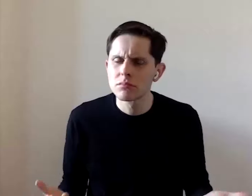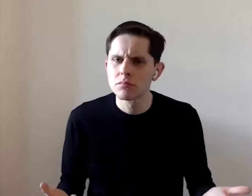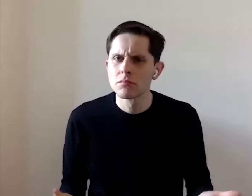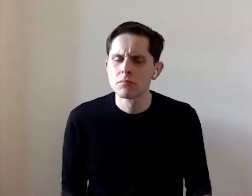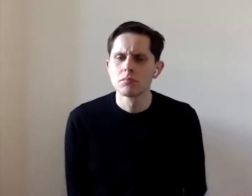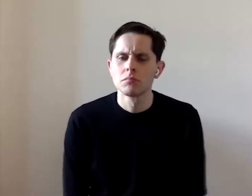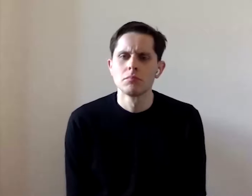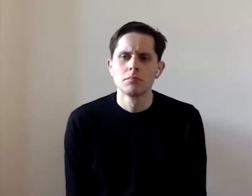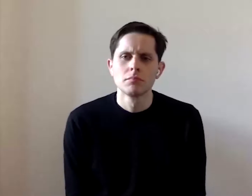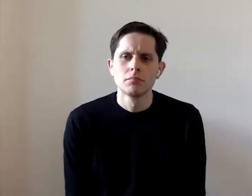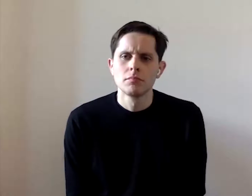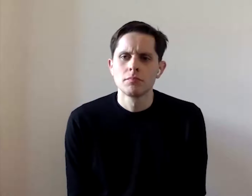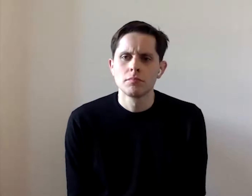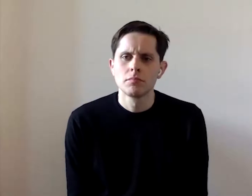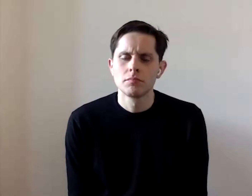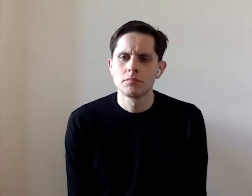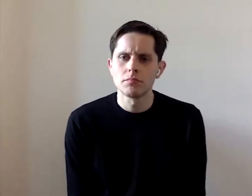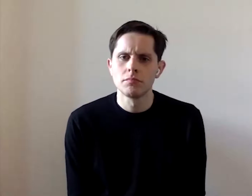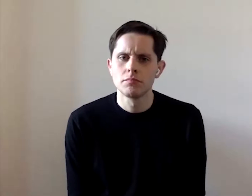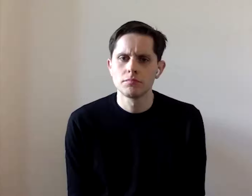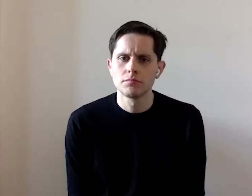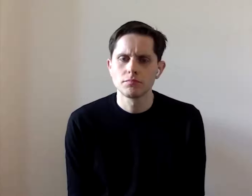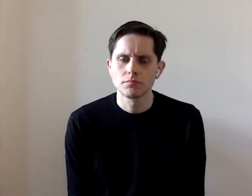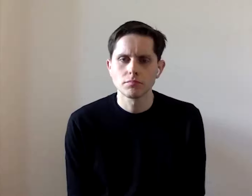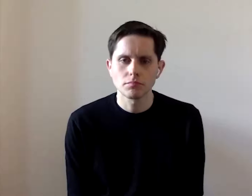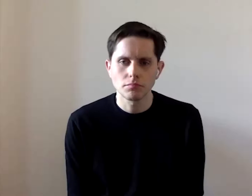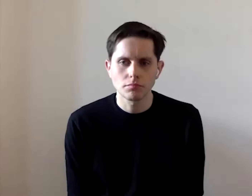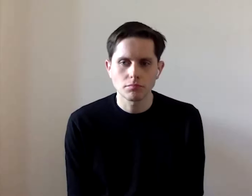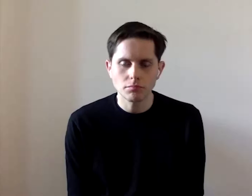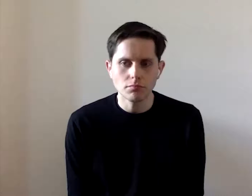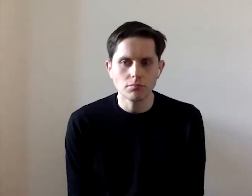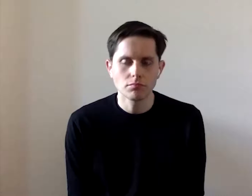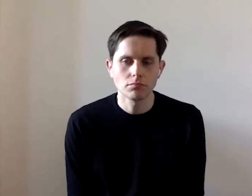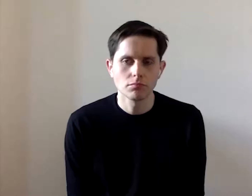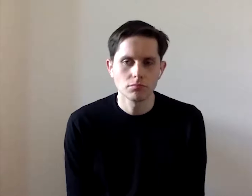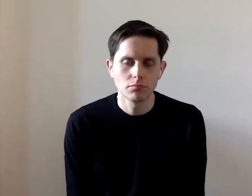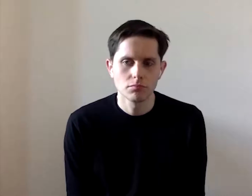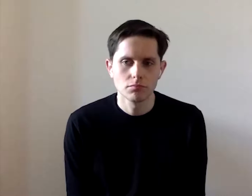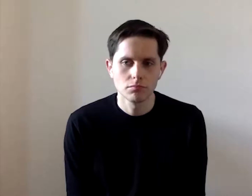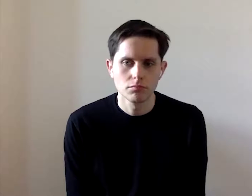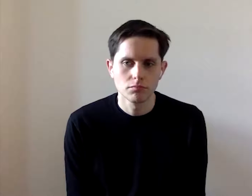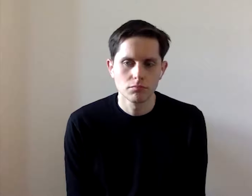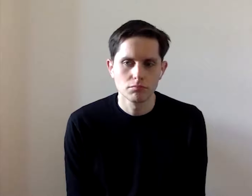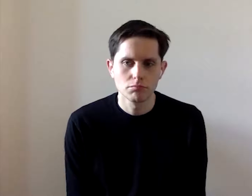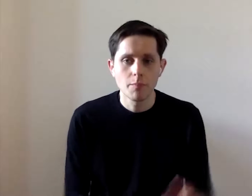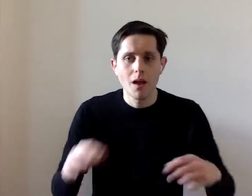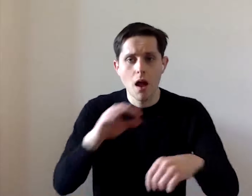an interesting omission on their part. But what it means is that there is an opportunity now